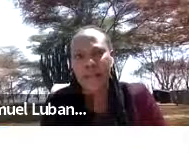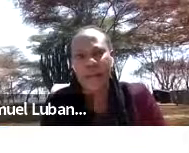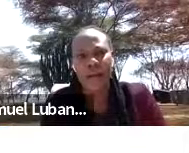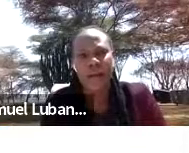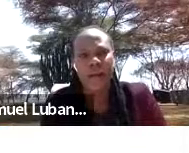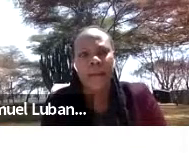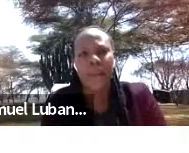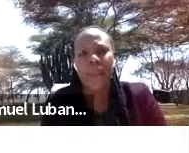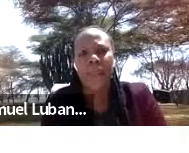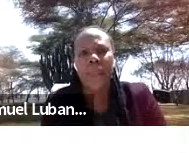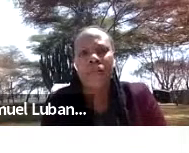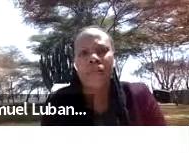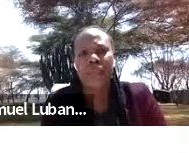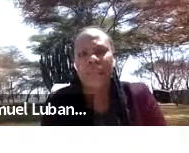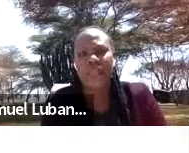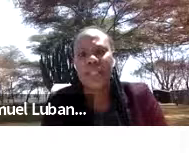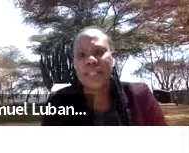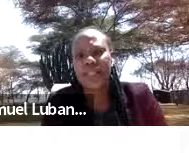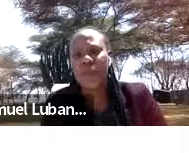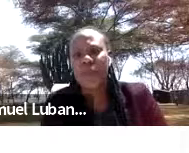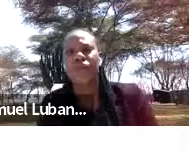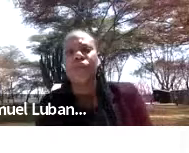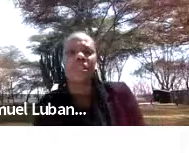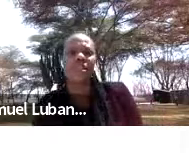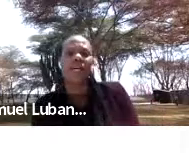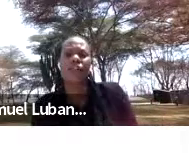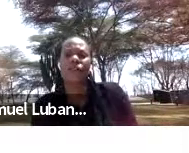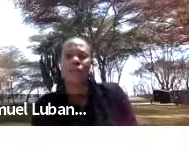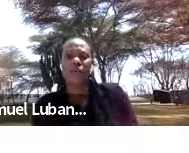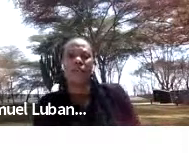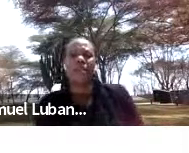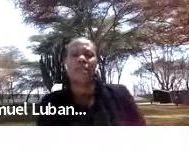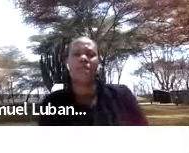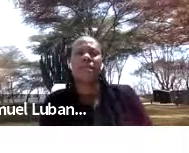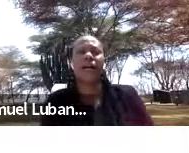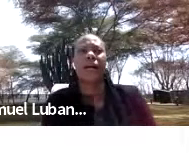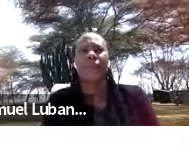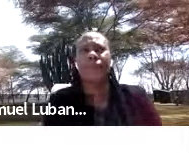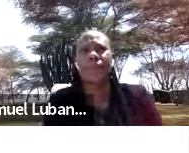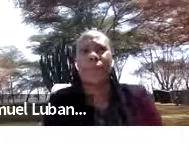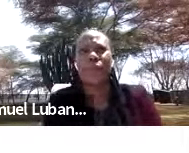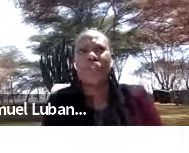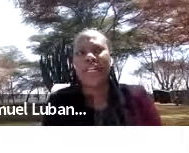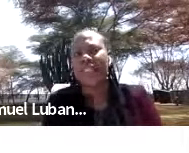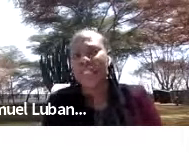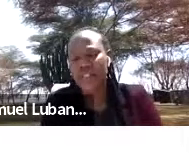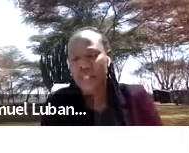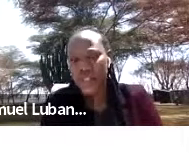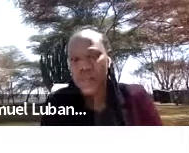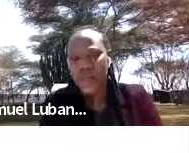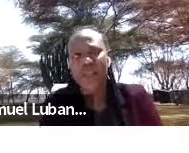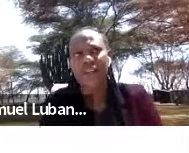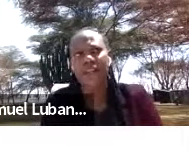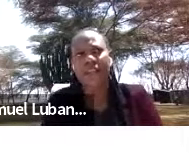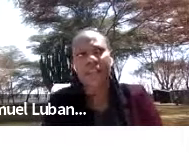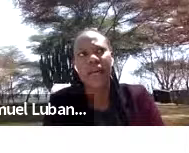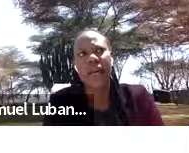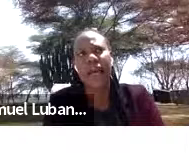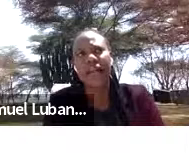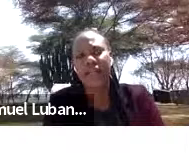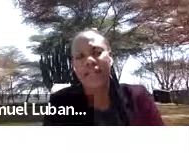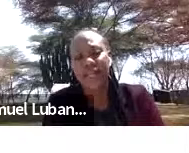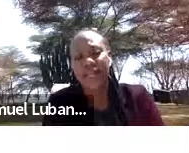please. So stunting is one of those cyclical processes which has intergenerational